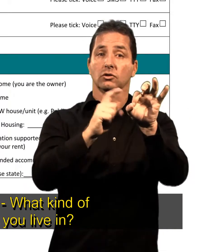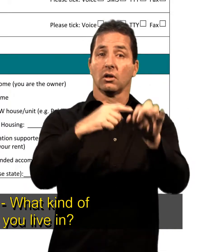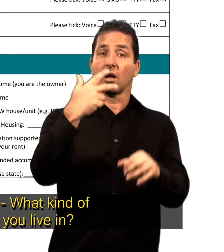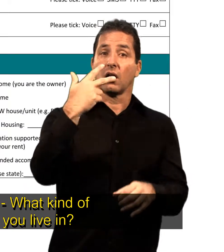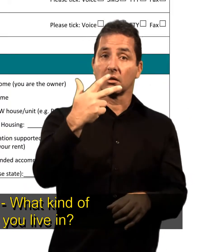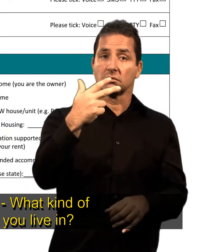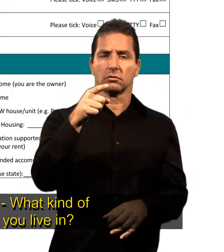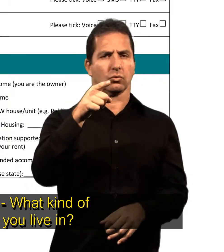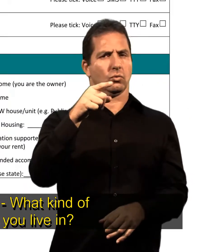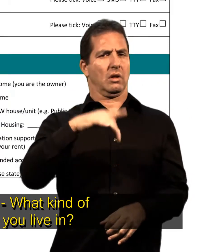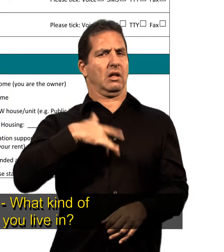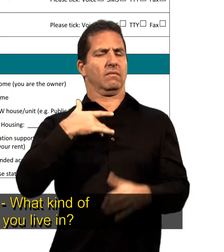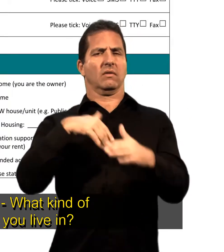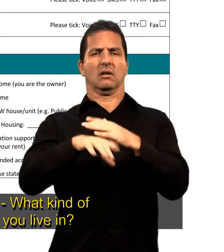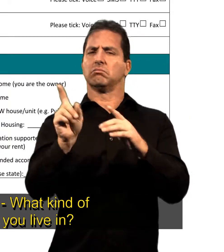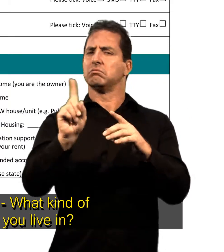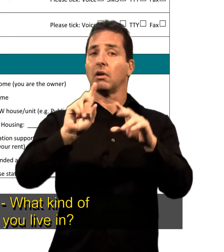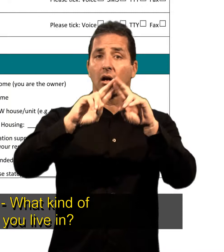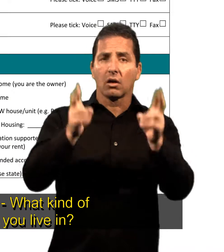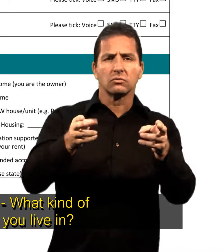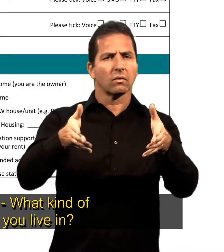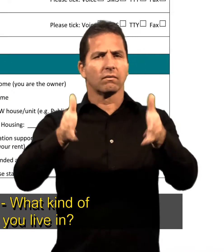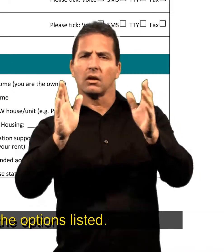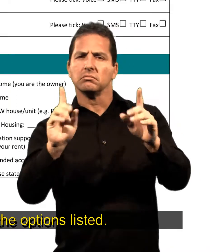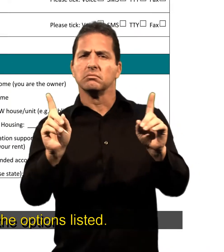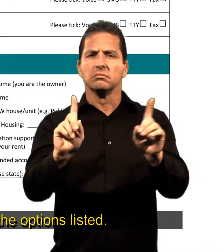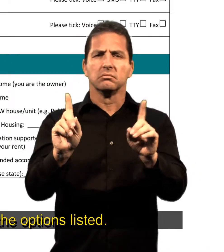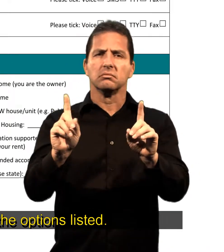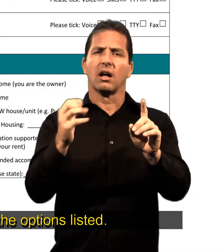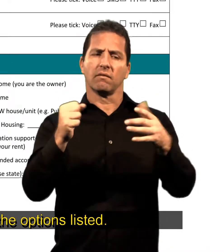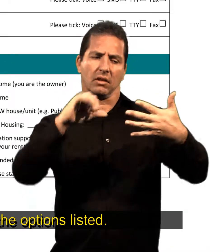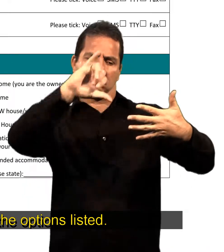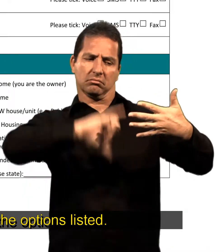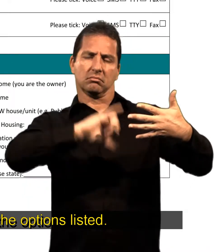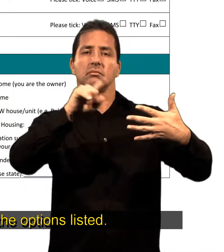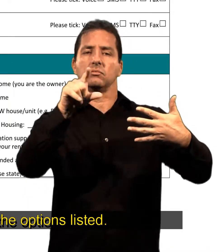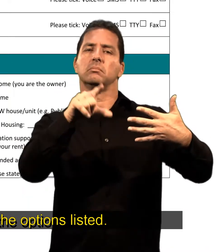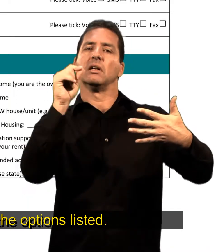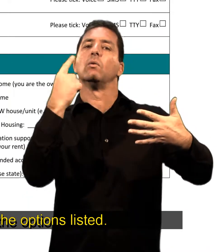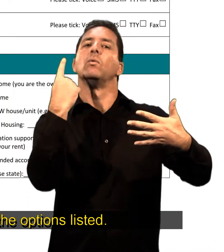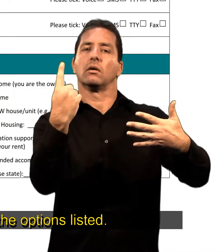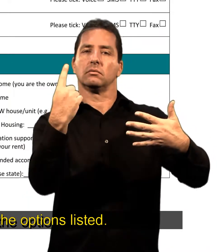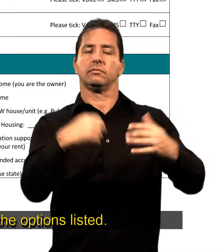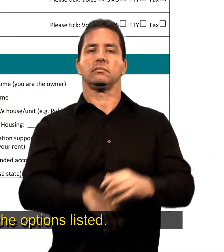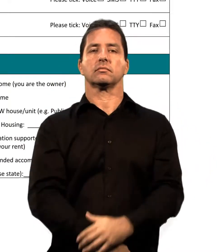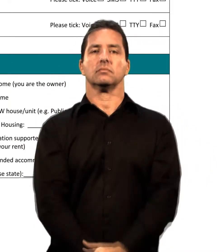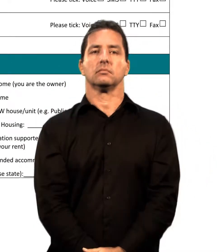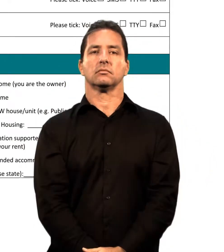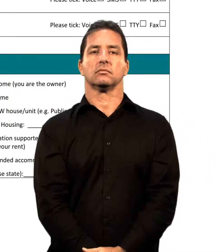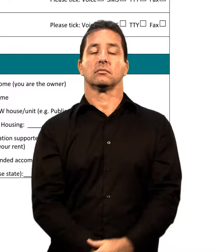Question 8. What kind of a home do you live in? Select one of the options listed.